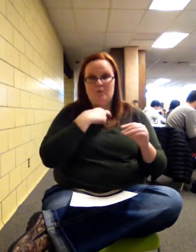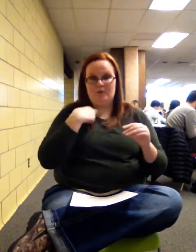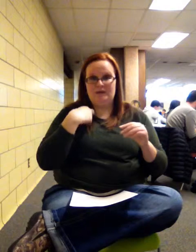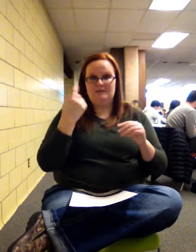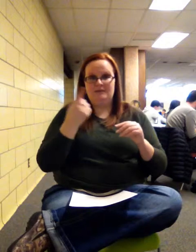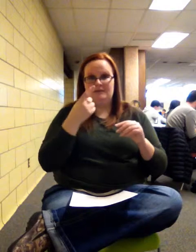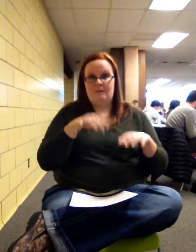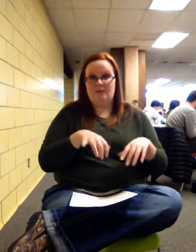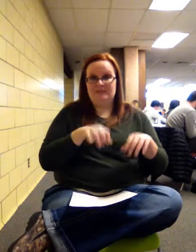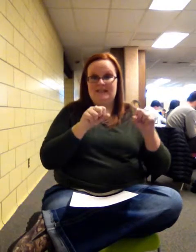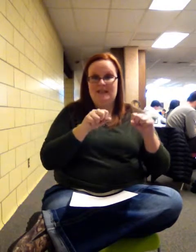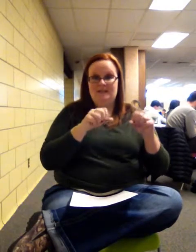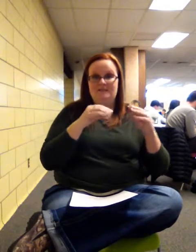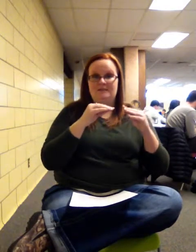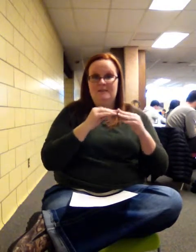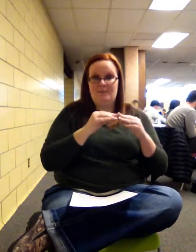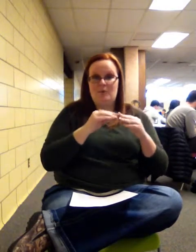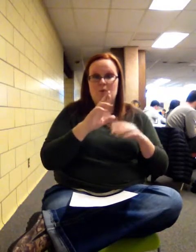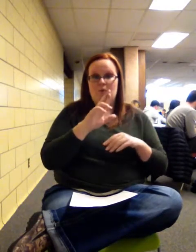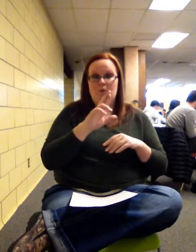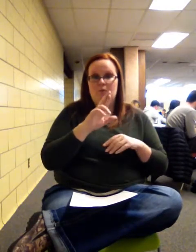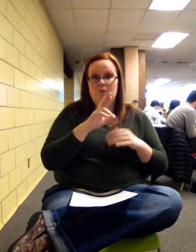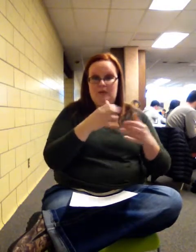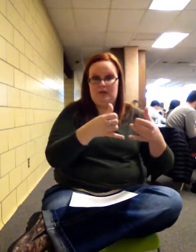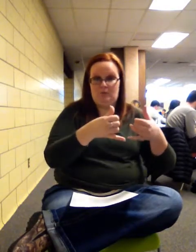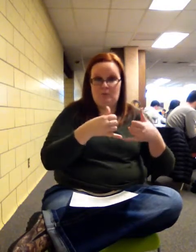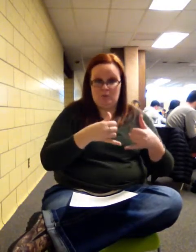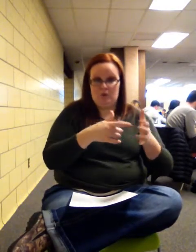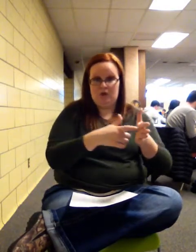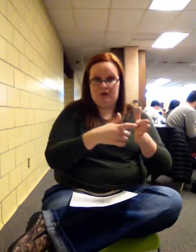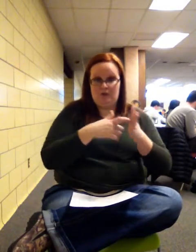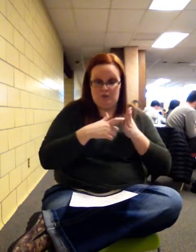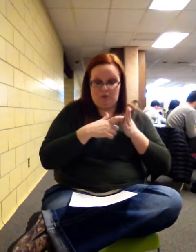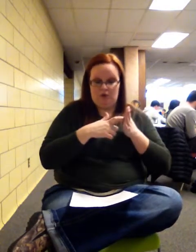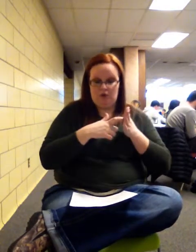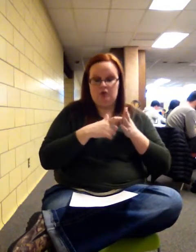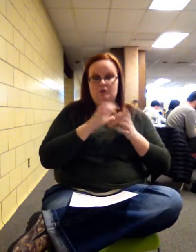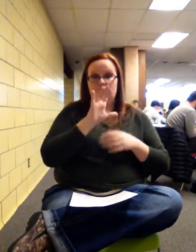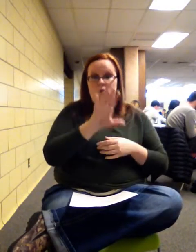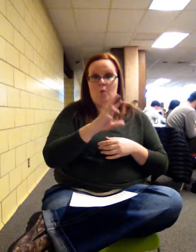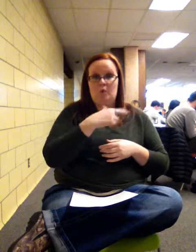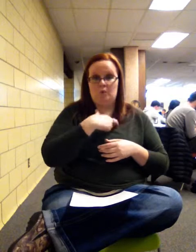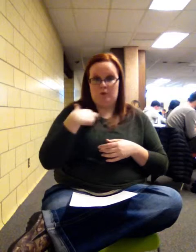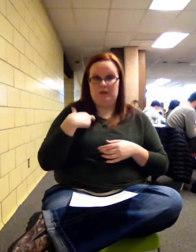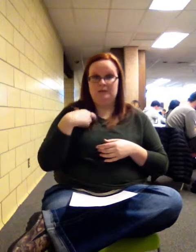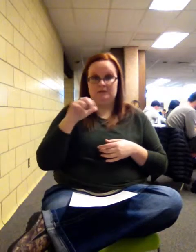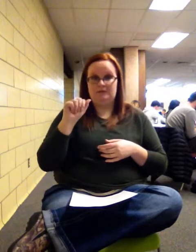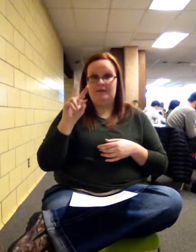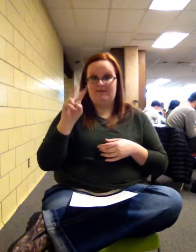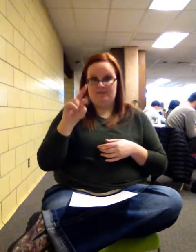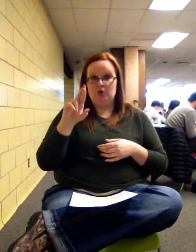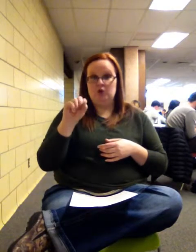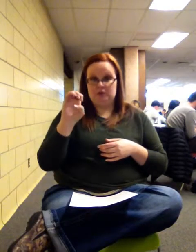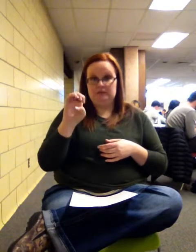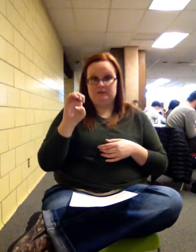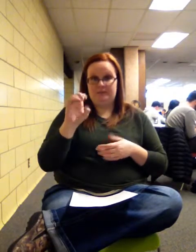takes, the more reward they're going to require. So if you're risk averse, which an investor is, as you move down